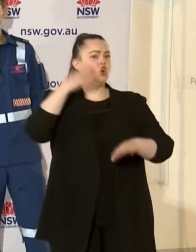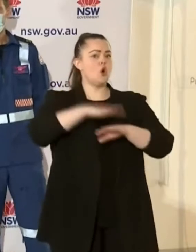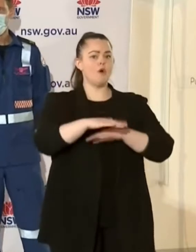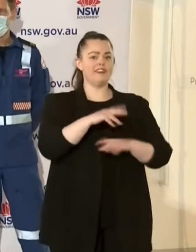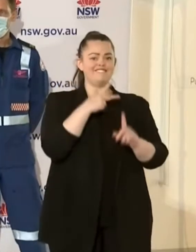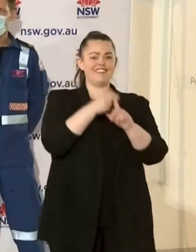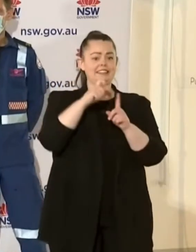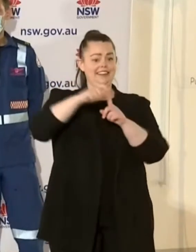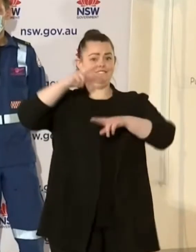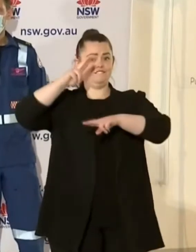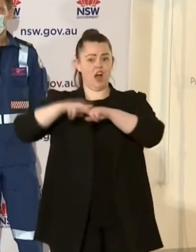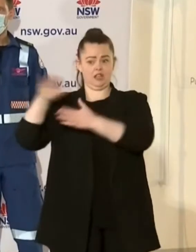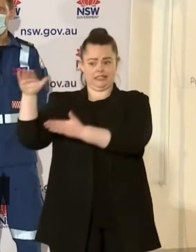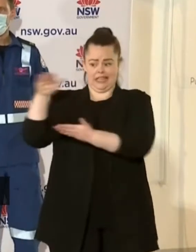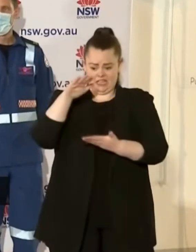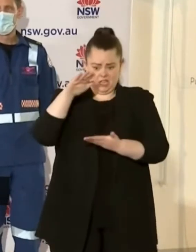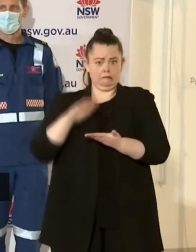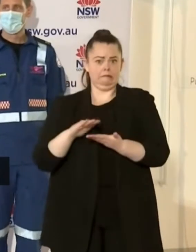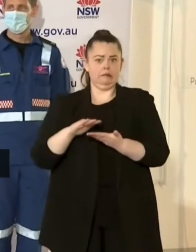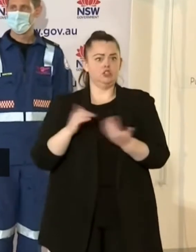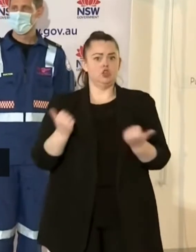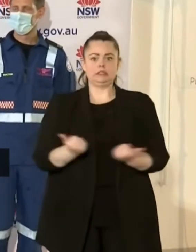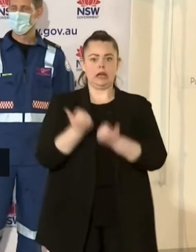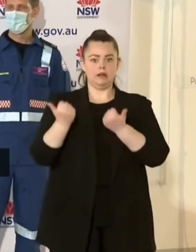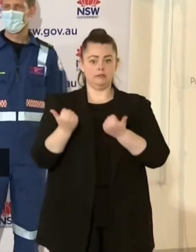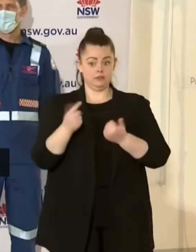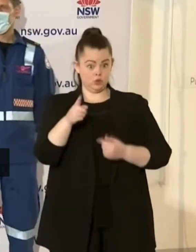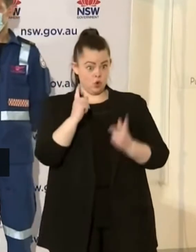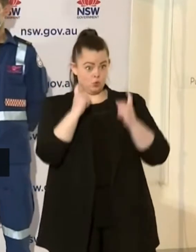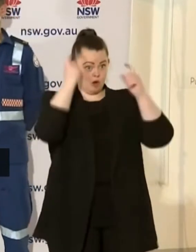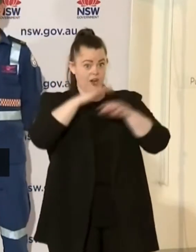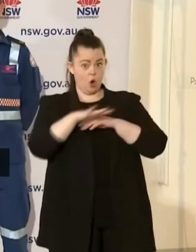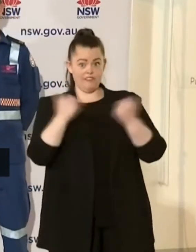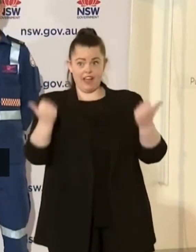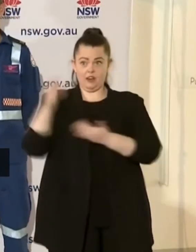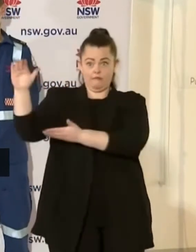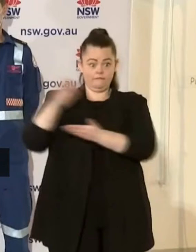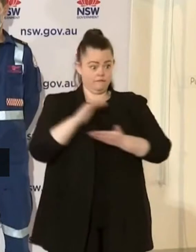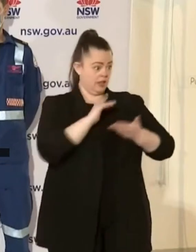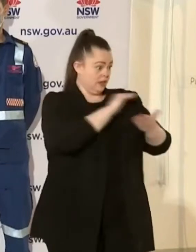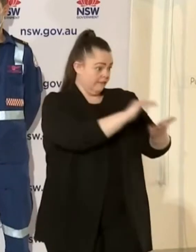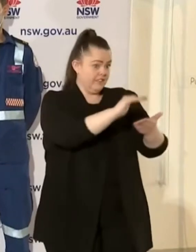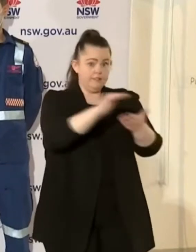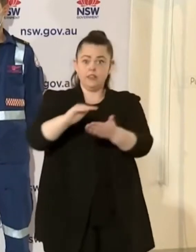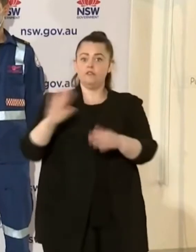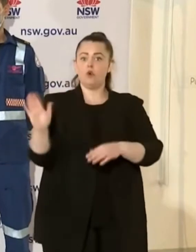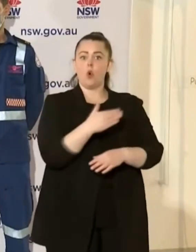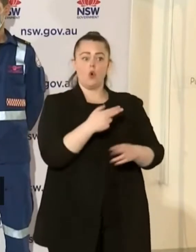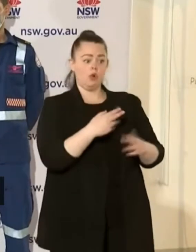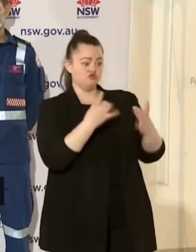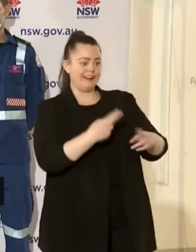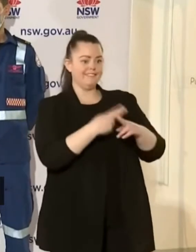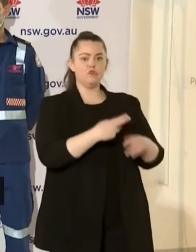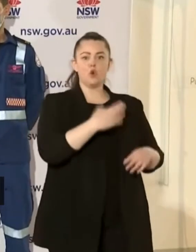about getting those vaccines to those younger cohorts, especially ahead of school returning? Look, I've said this many,